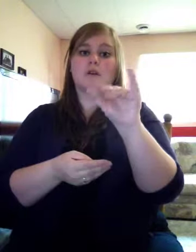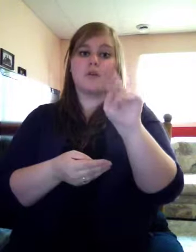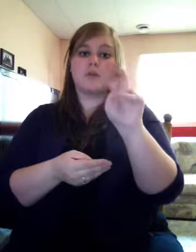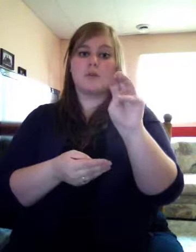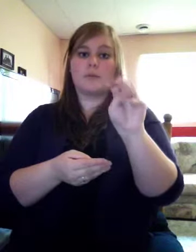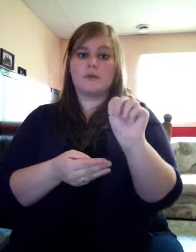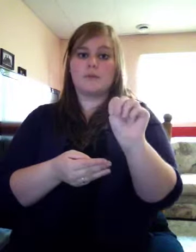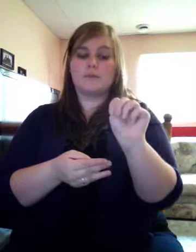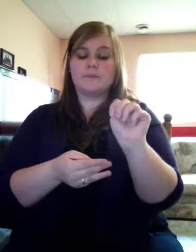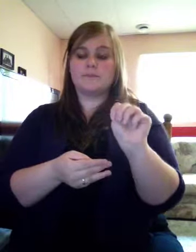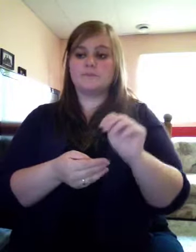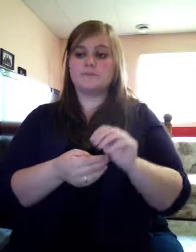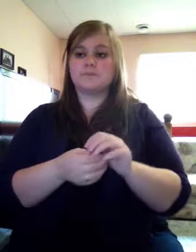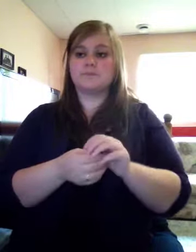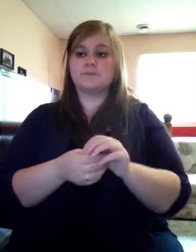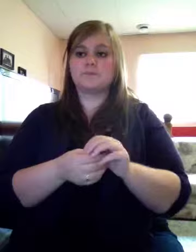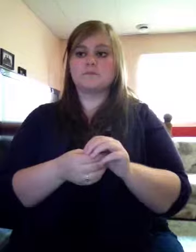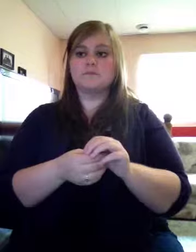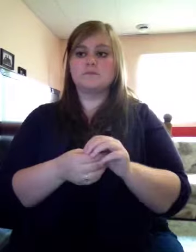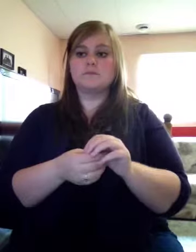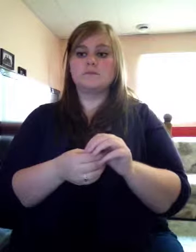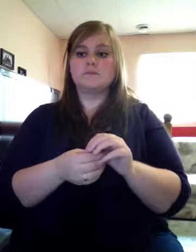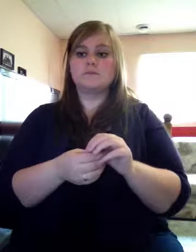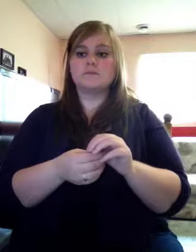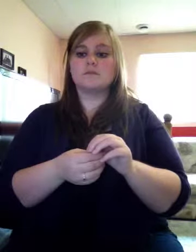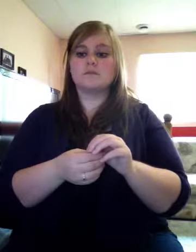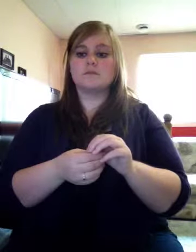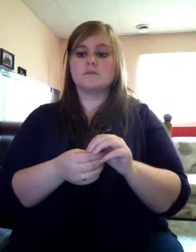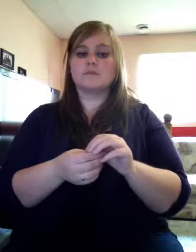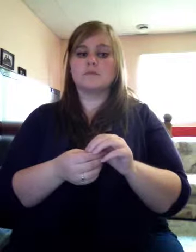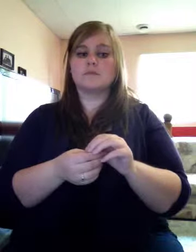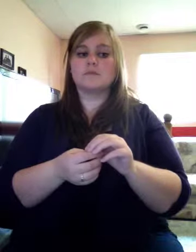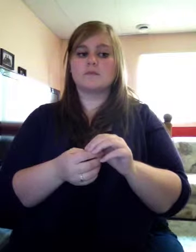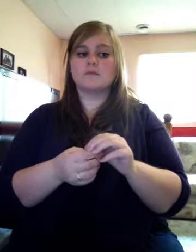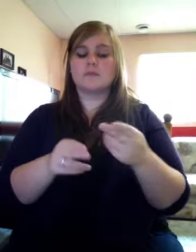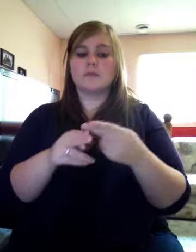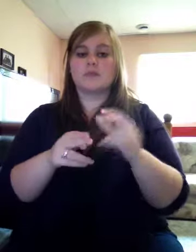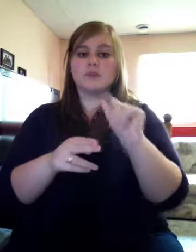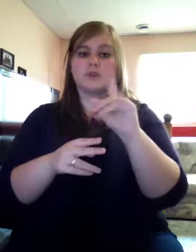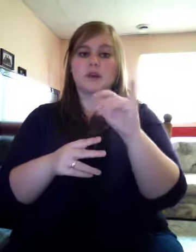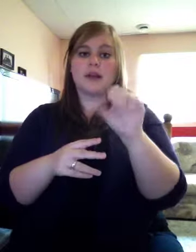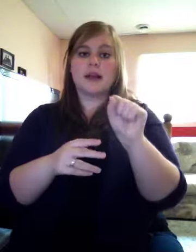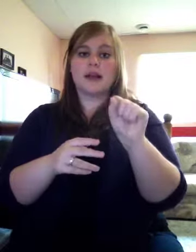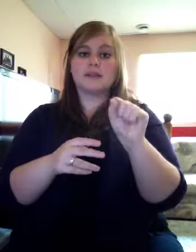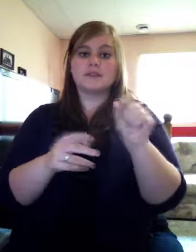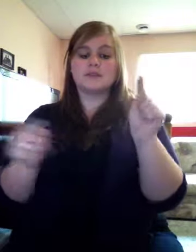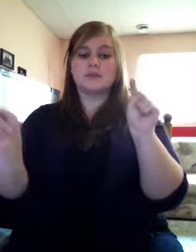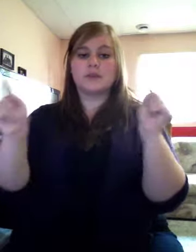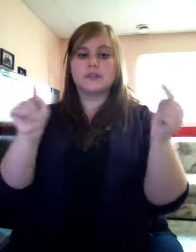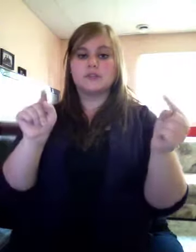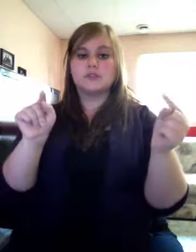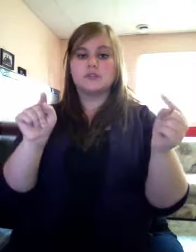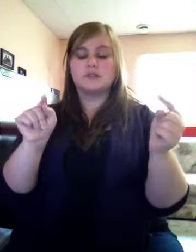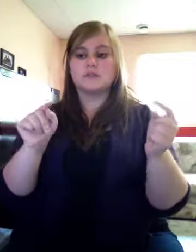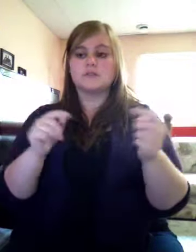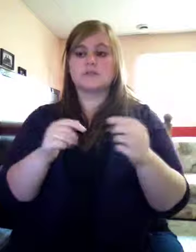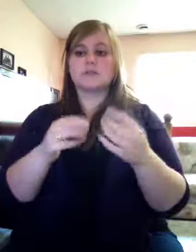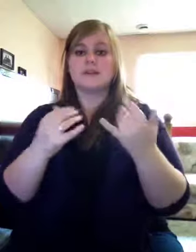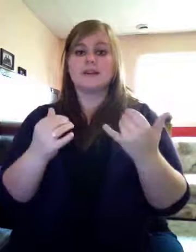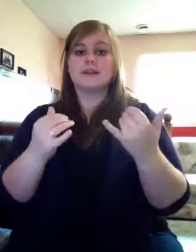clot surrounding the lumen circumferentially in a short-axis orientation. Next, we're going to position the probe in a